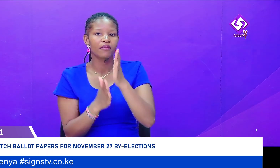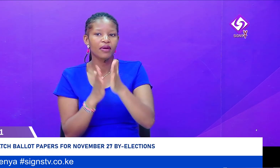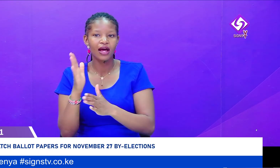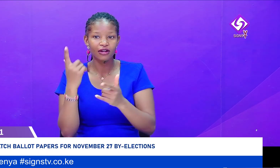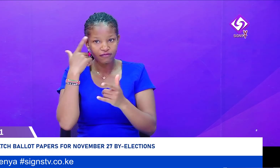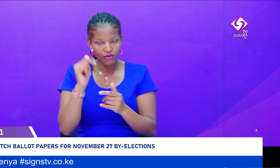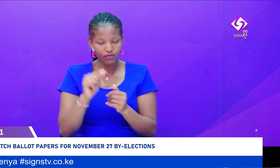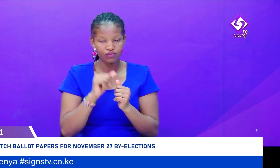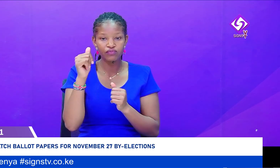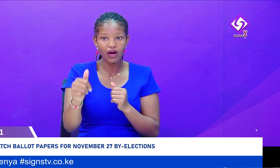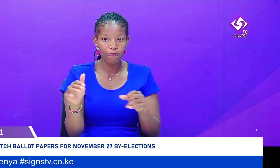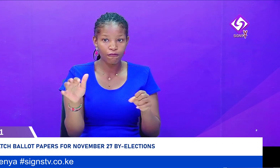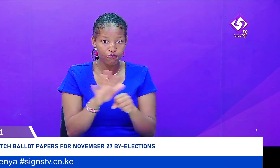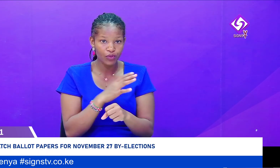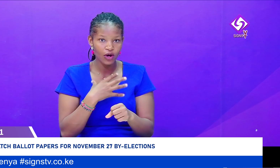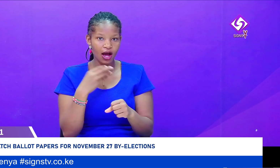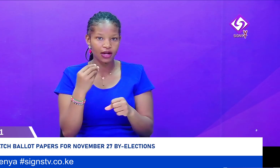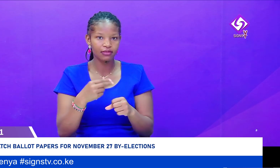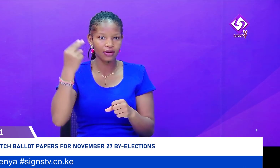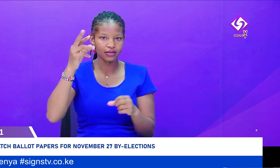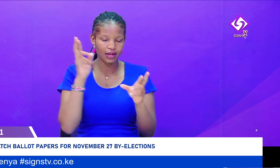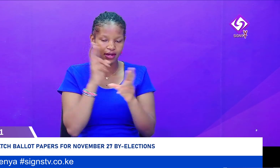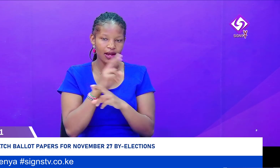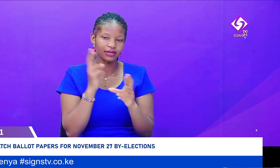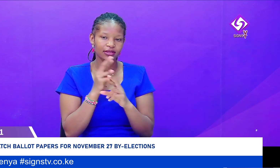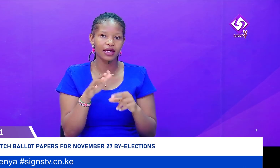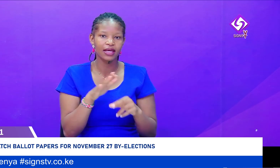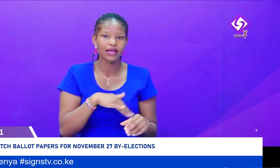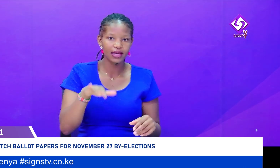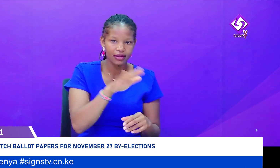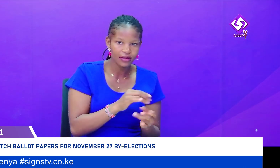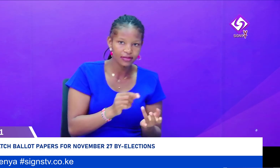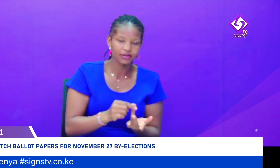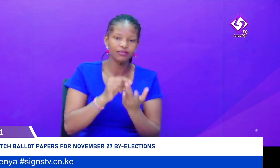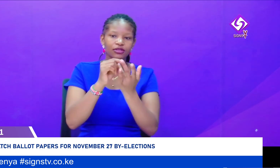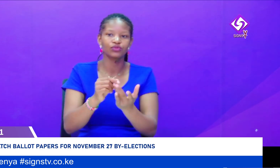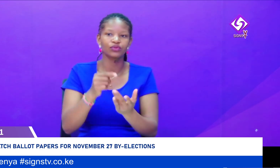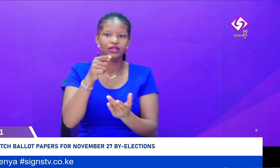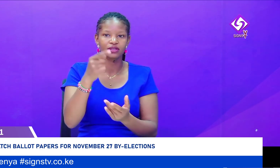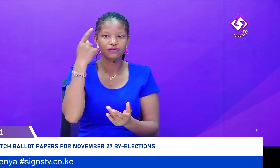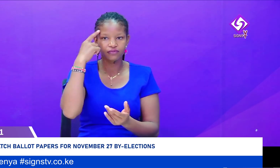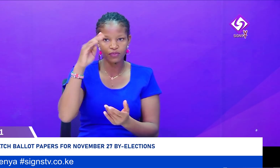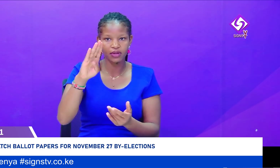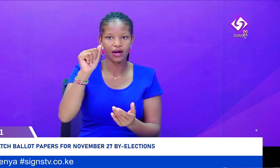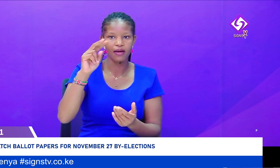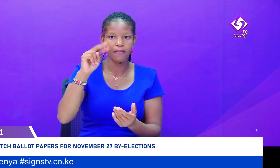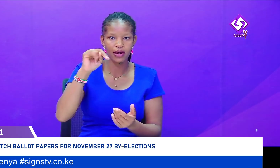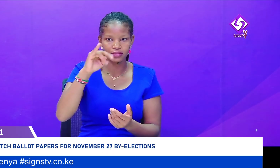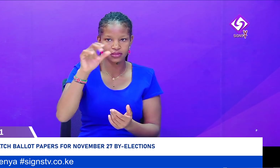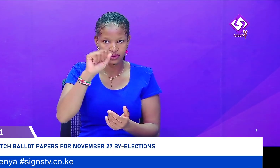will airlift ballot papers to far-flung and high-risk areas, specifically citing Banisa